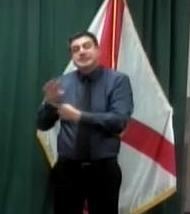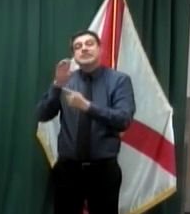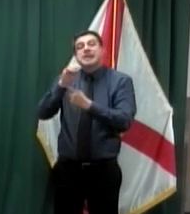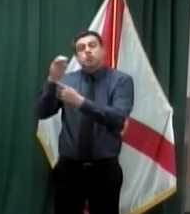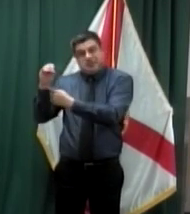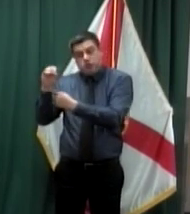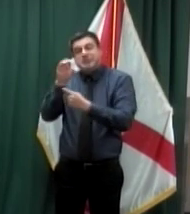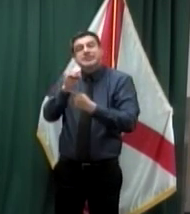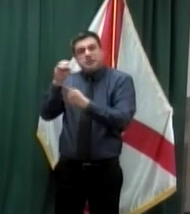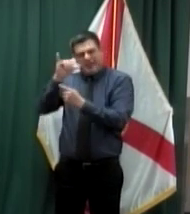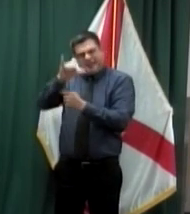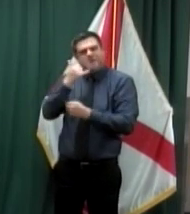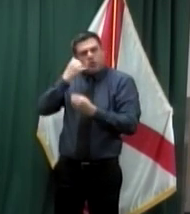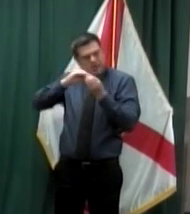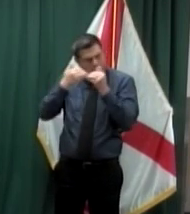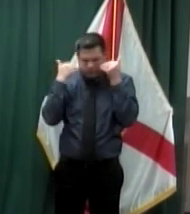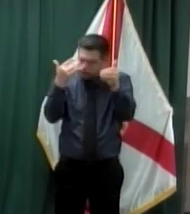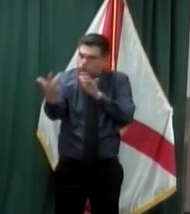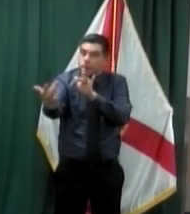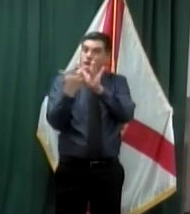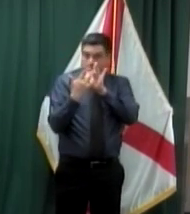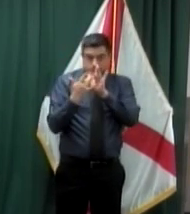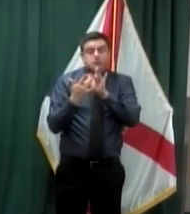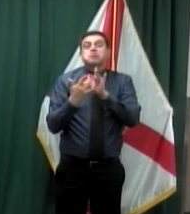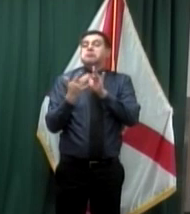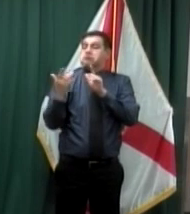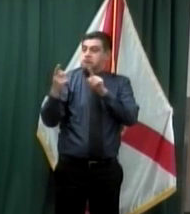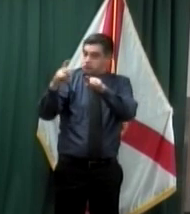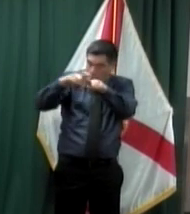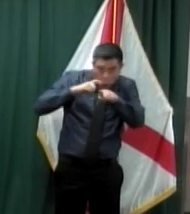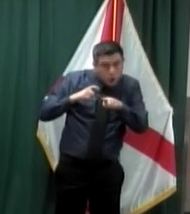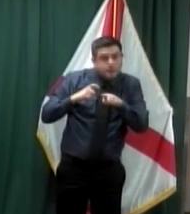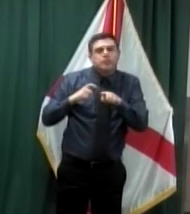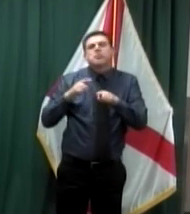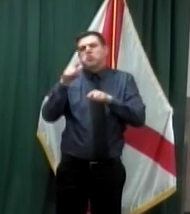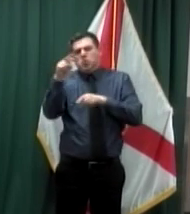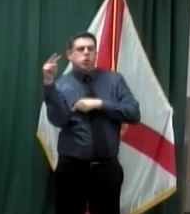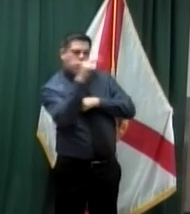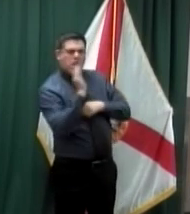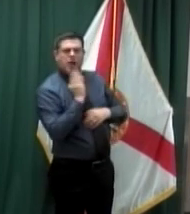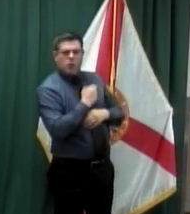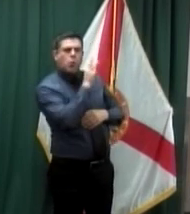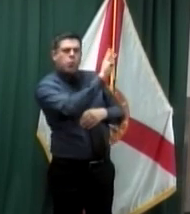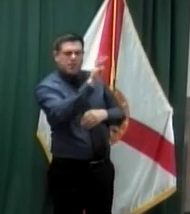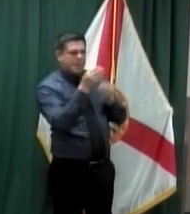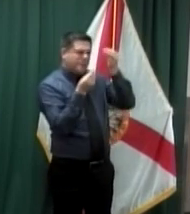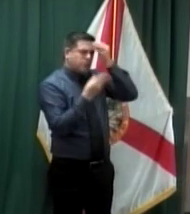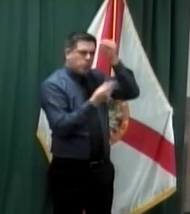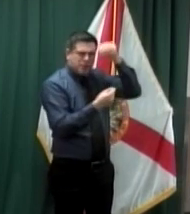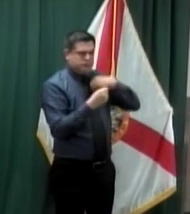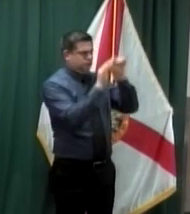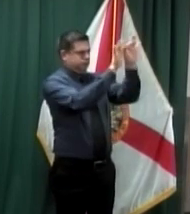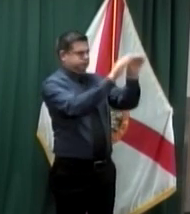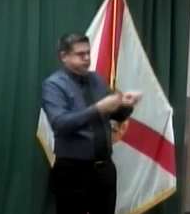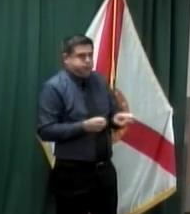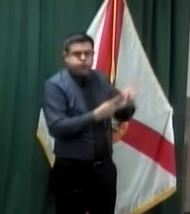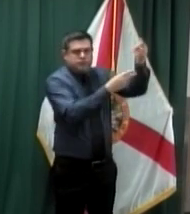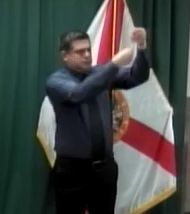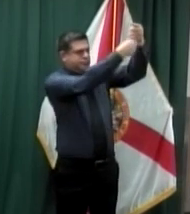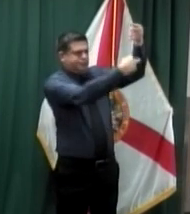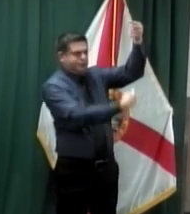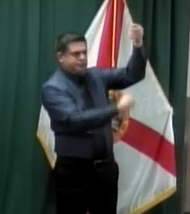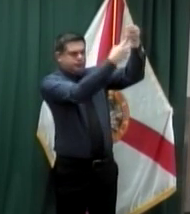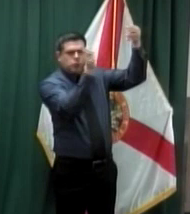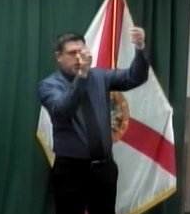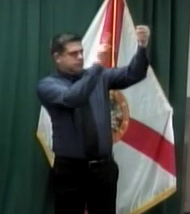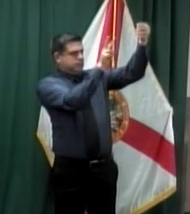information as it starts to populate and find additional resources for the businesses as we begin to roll out this plan.